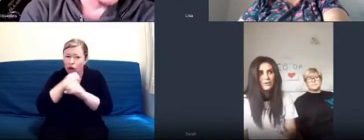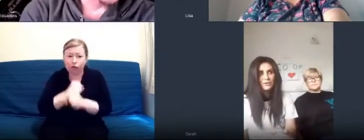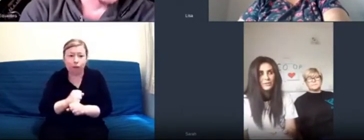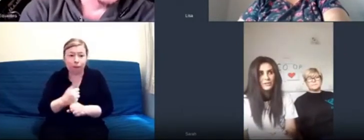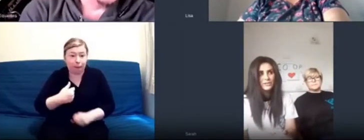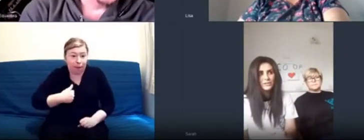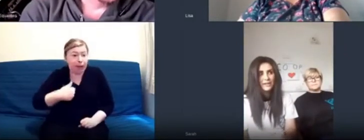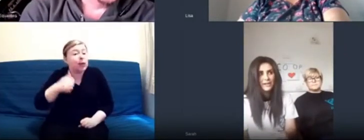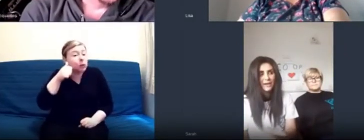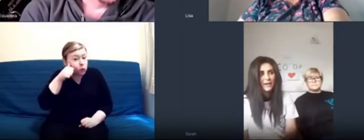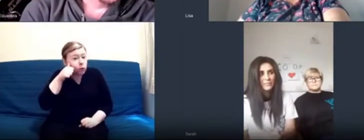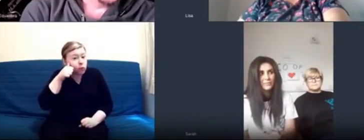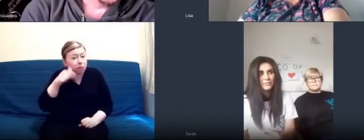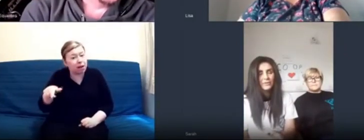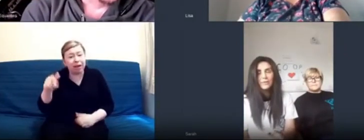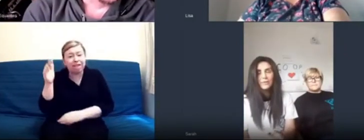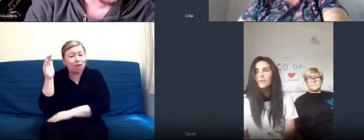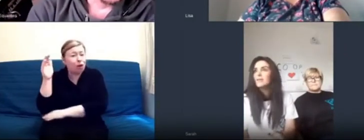yeah. I'll maybe use words like,